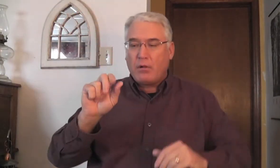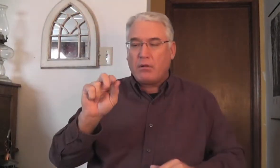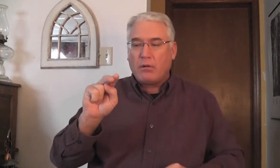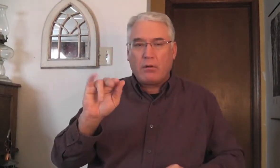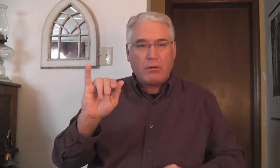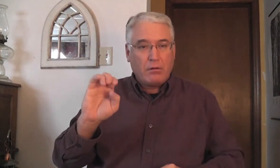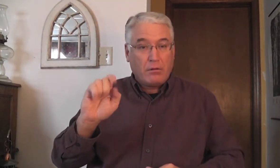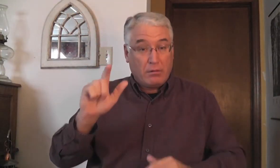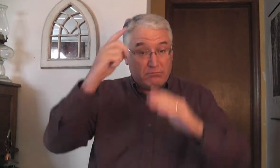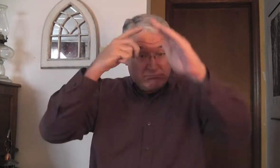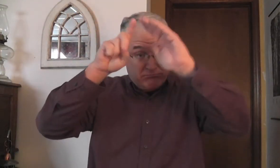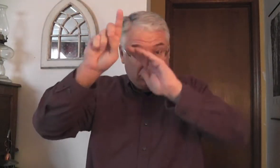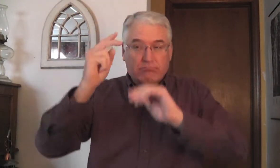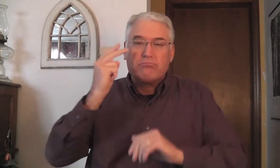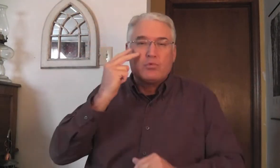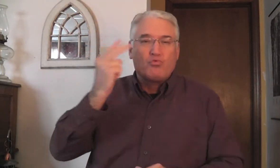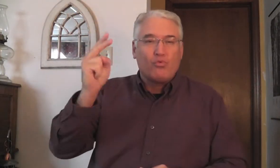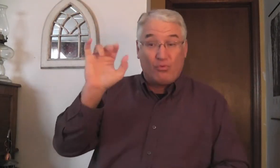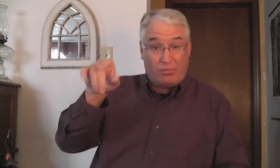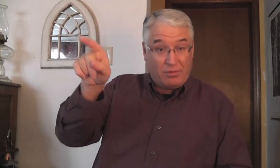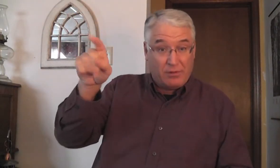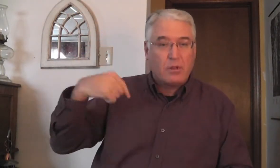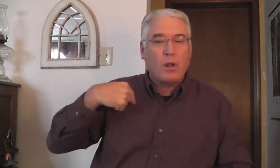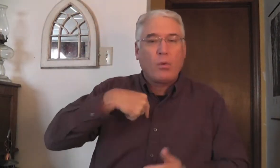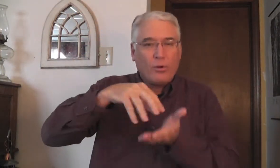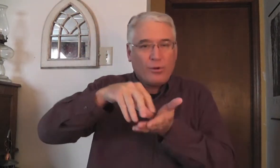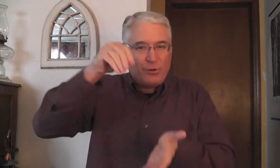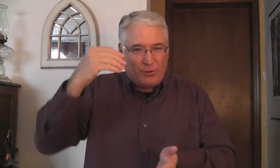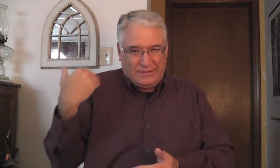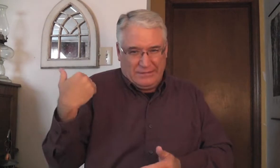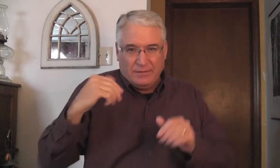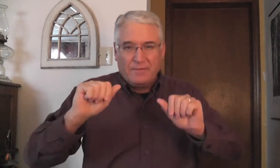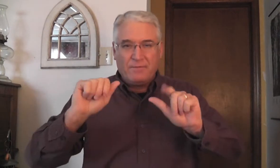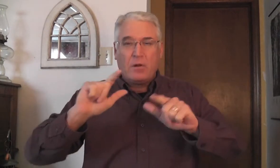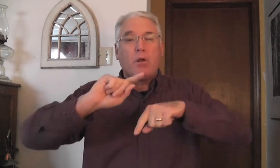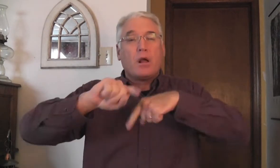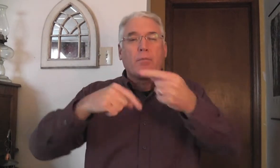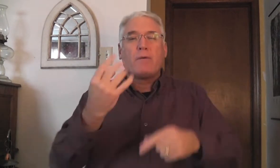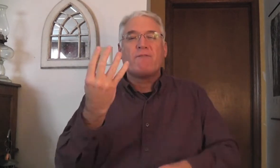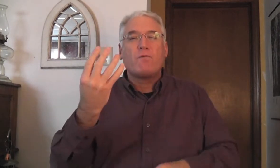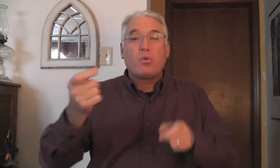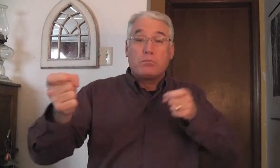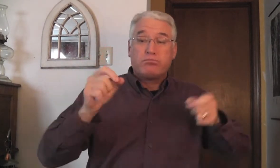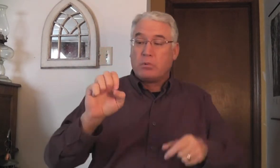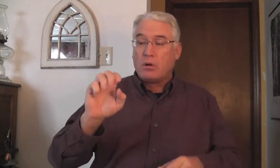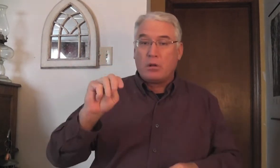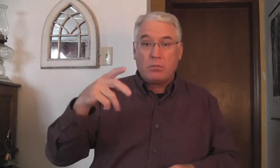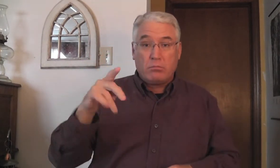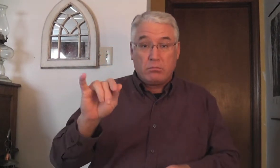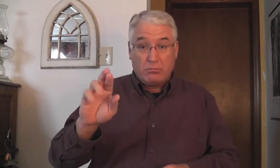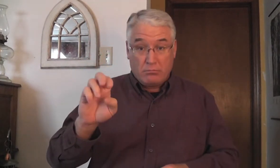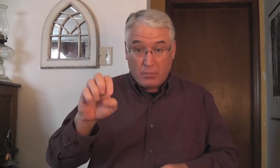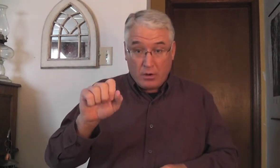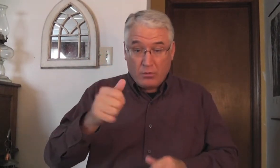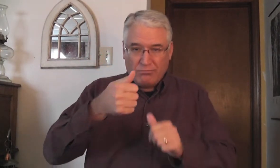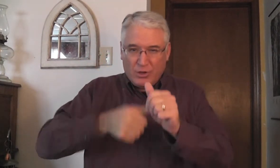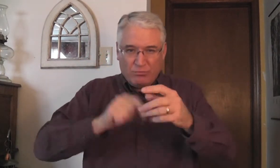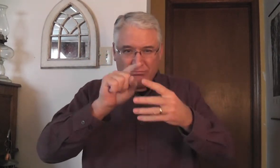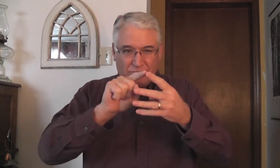The vision that the prophet Daniel had that we discussed in the last devotional video about the four